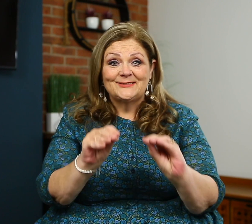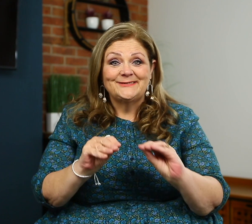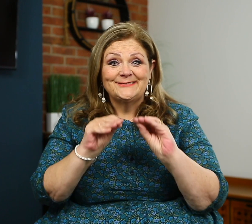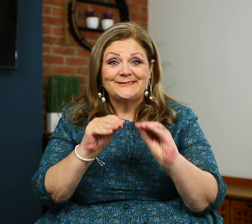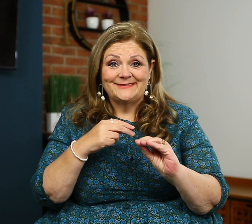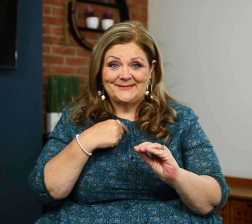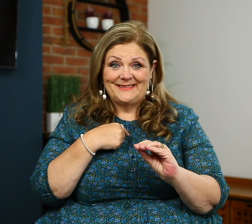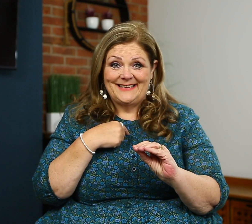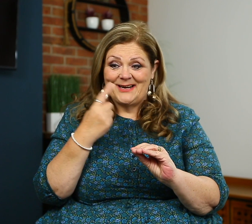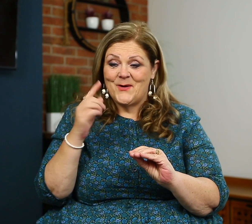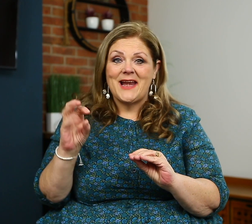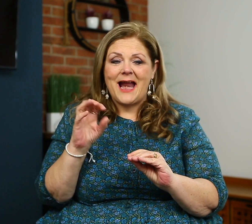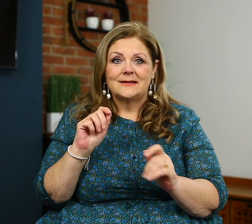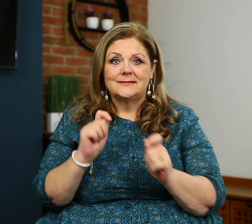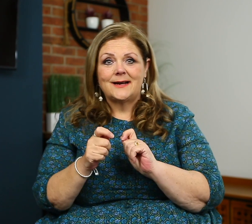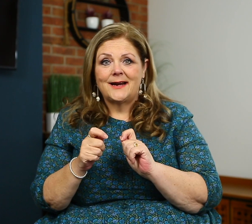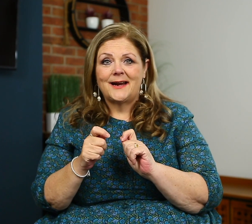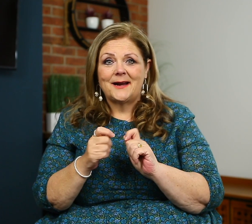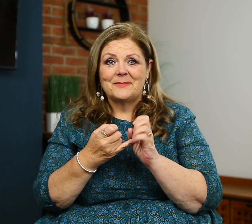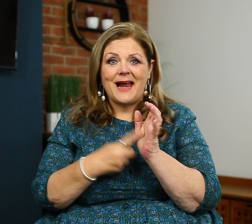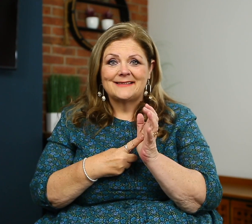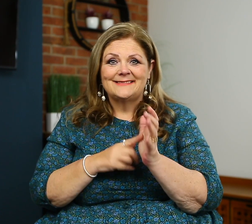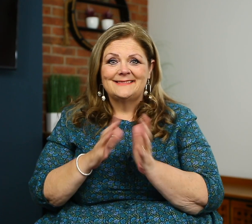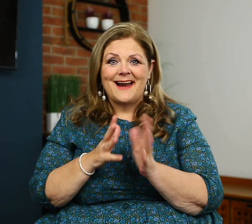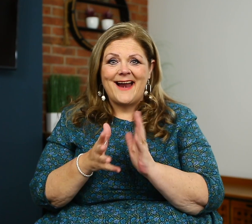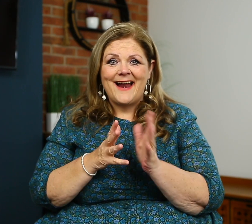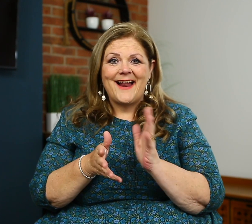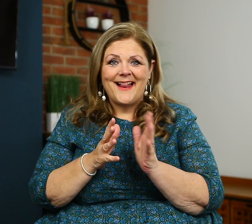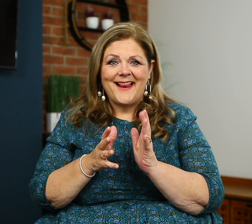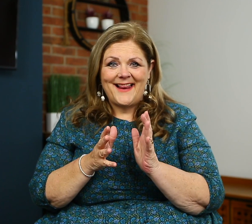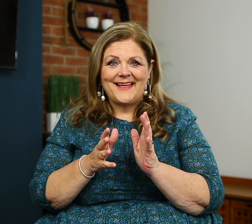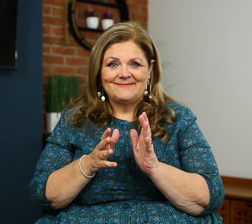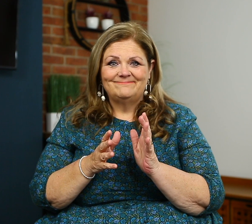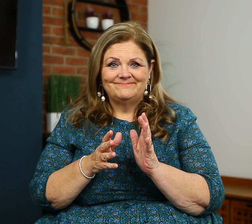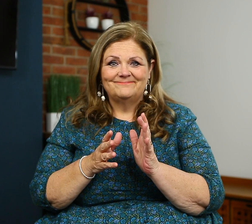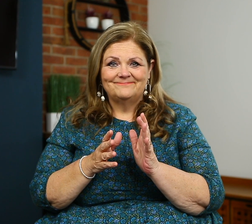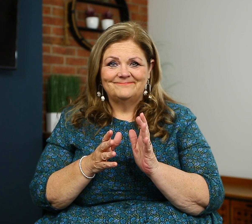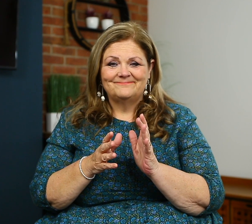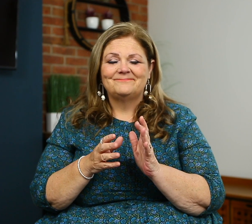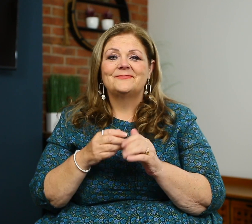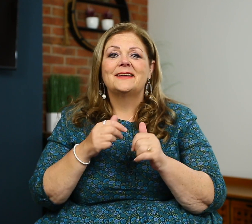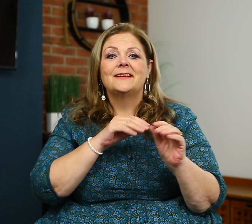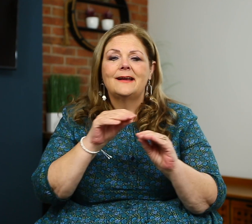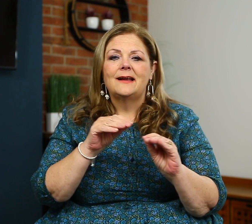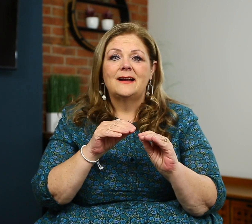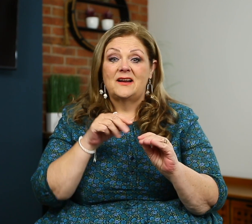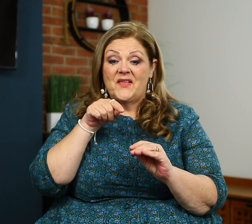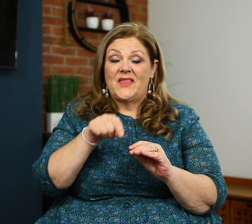started using both hands to sign and using BSL rather than just the one hand. And it was from that moment on,